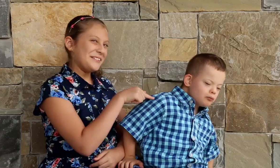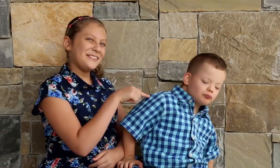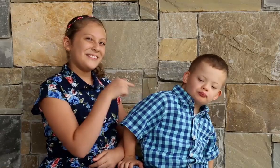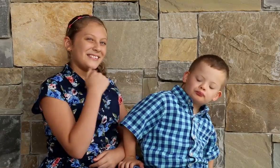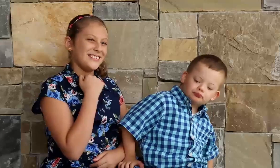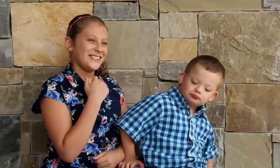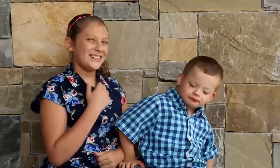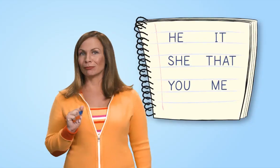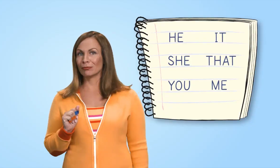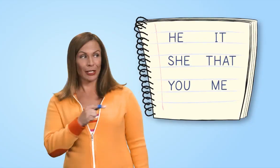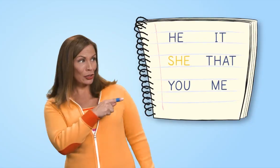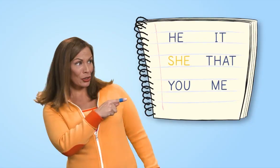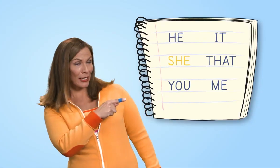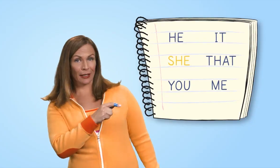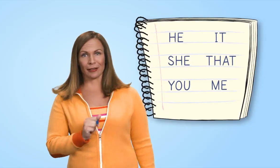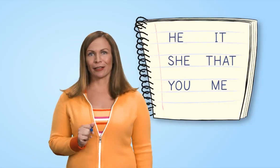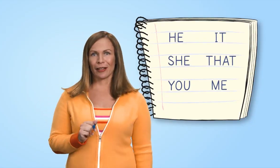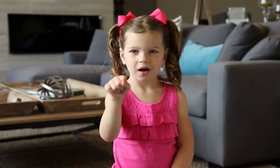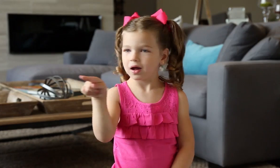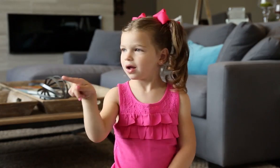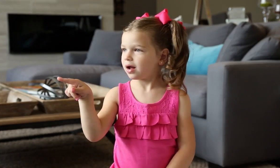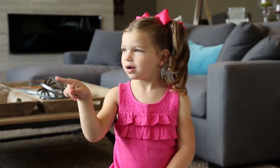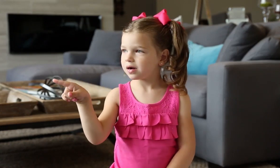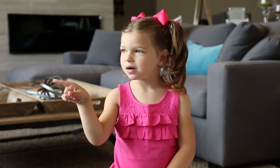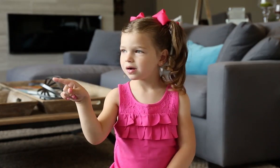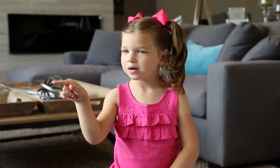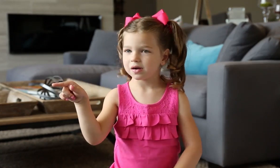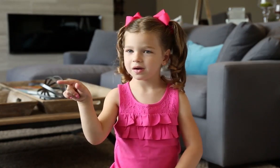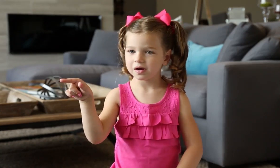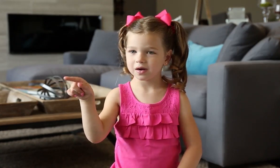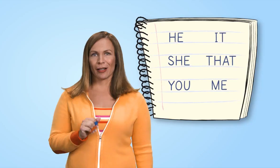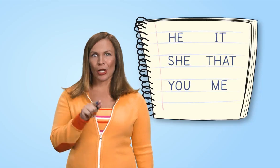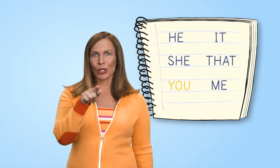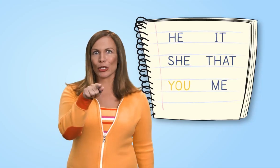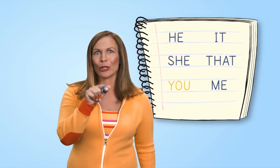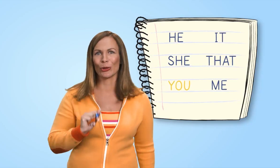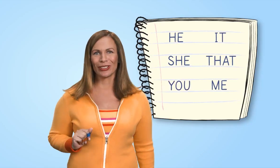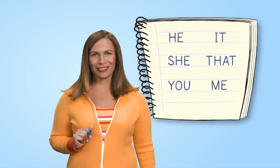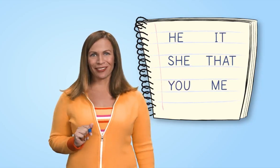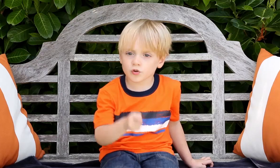He. She. She. You.